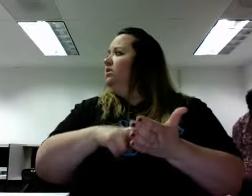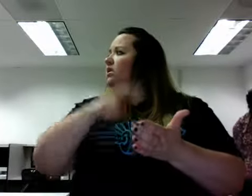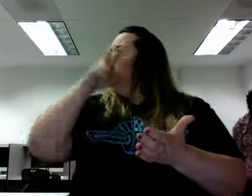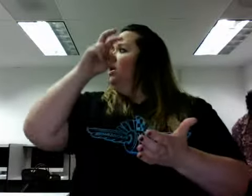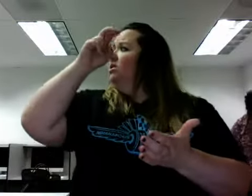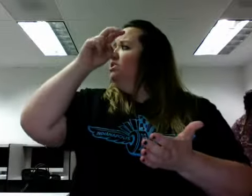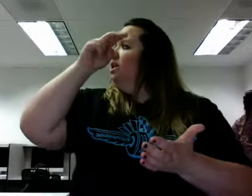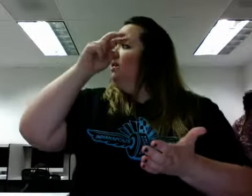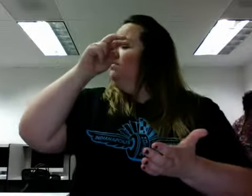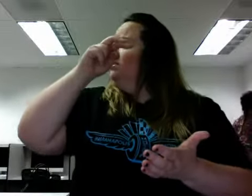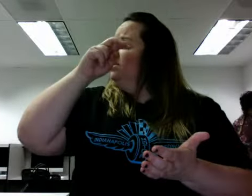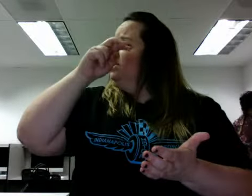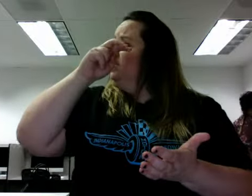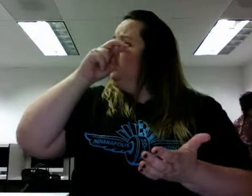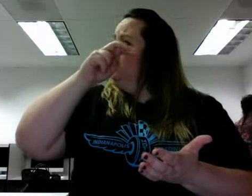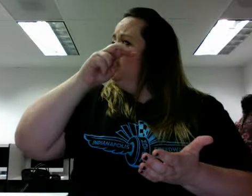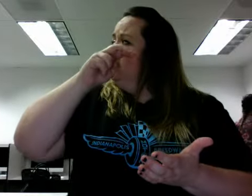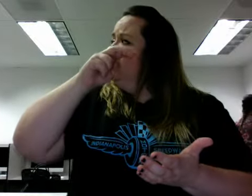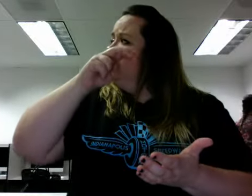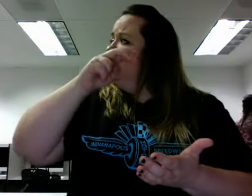realizes, the takeoff. He's